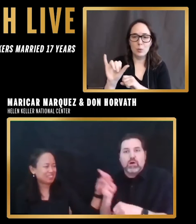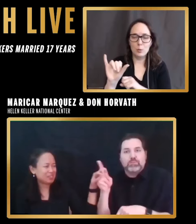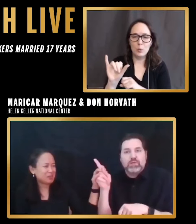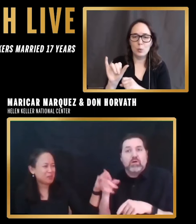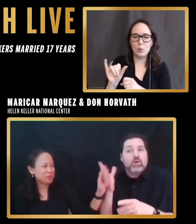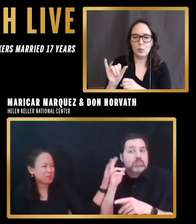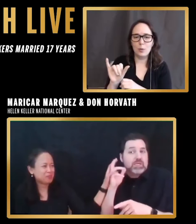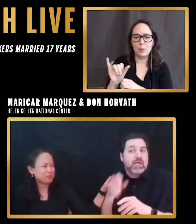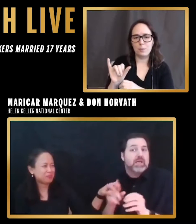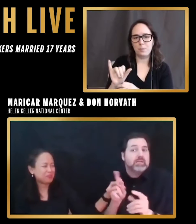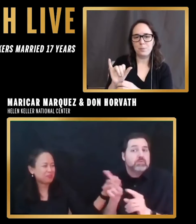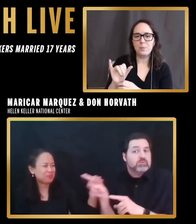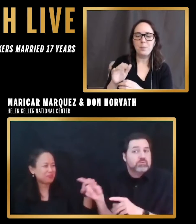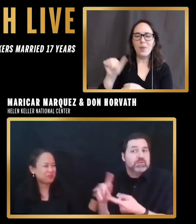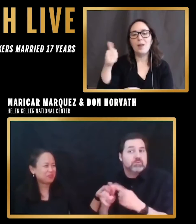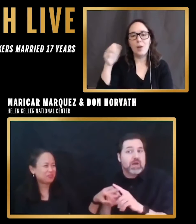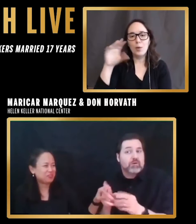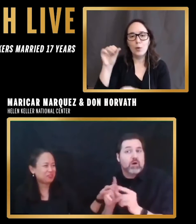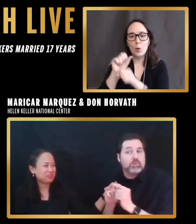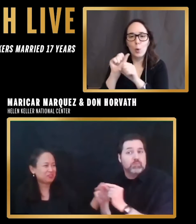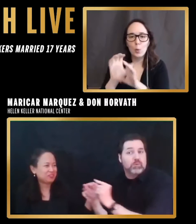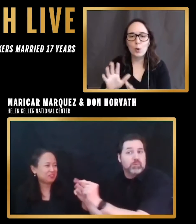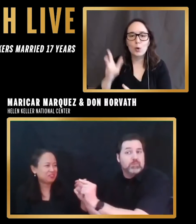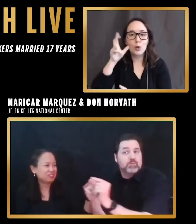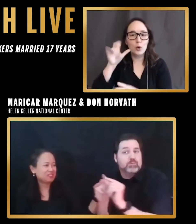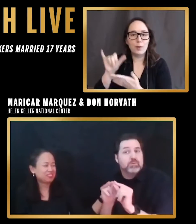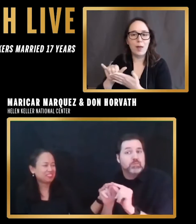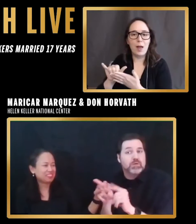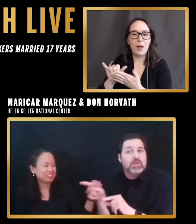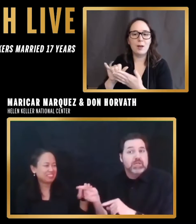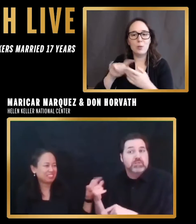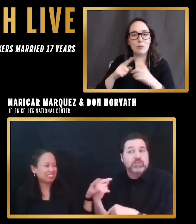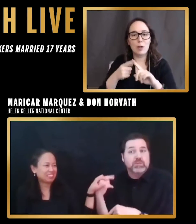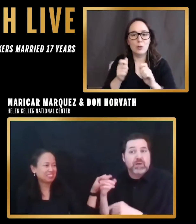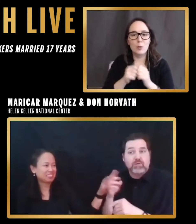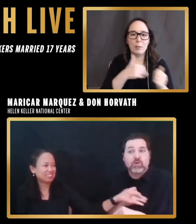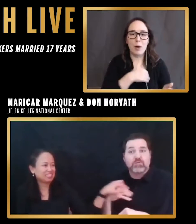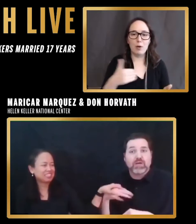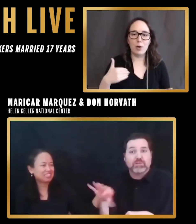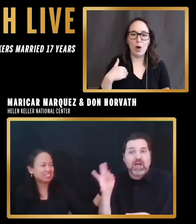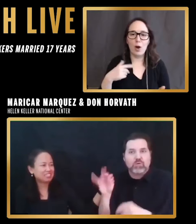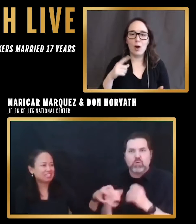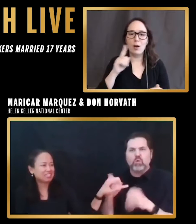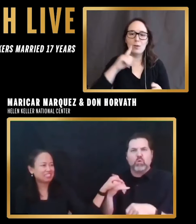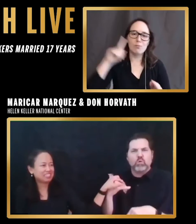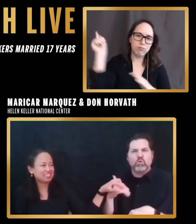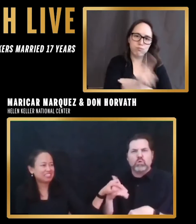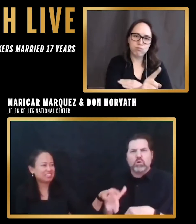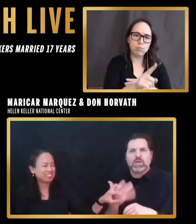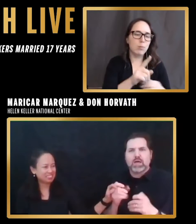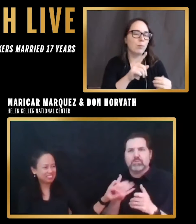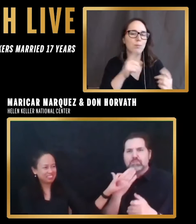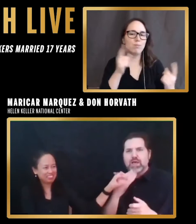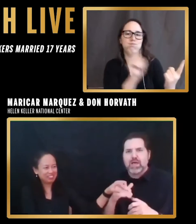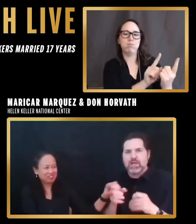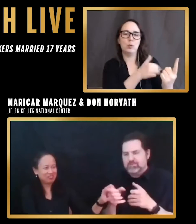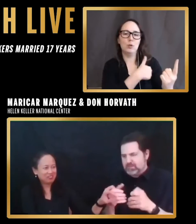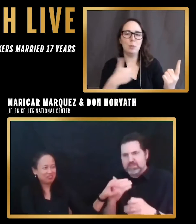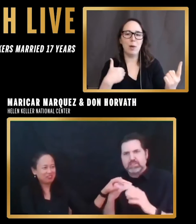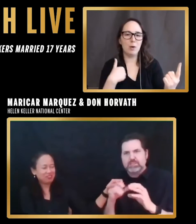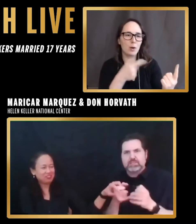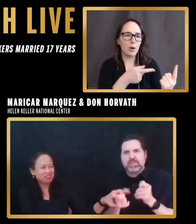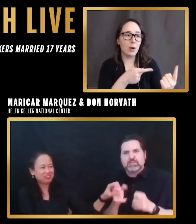coworker up there heard me and was friends with Maricar, and the rumor, and Maricar found out, ooh, I got